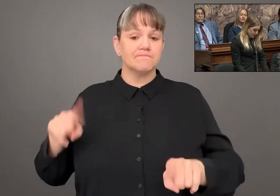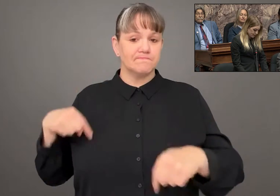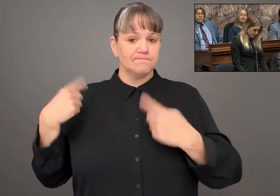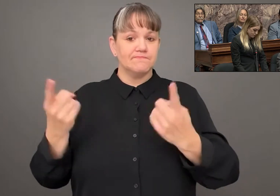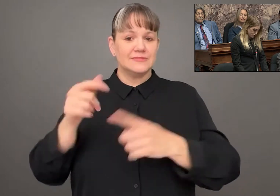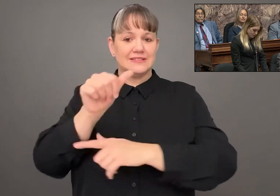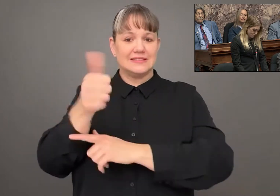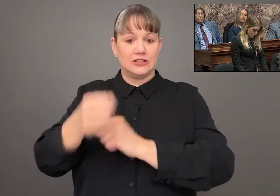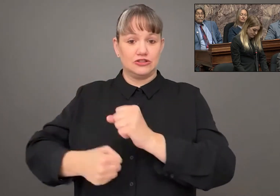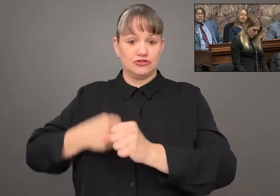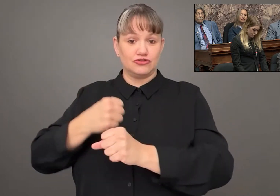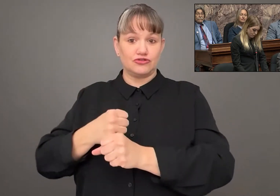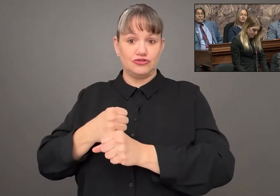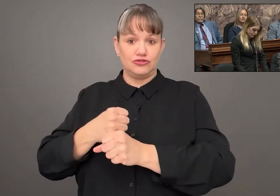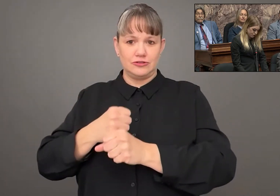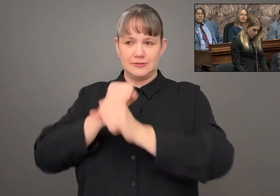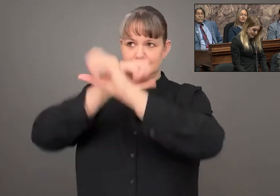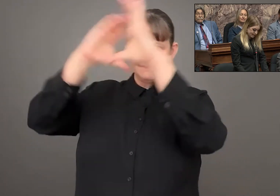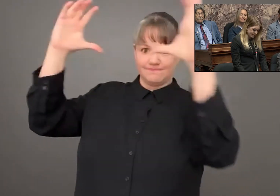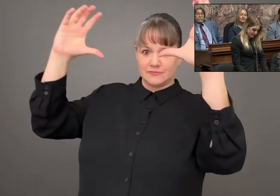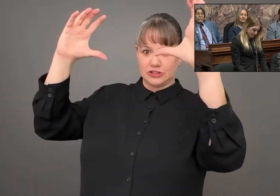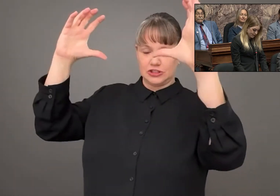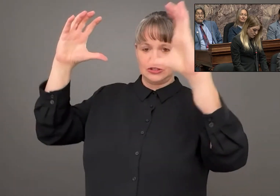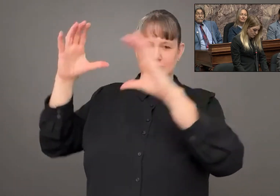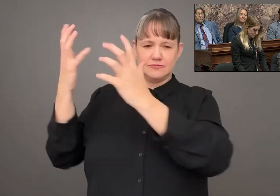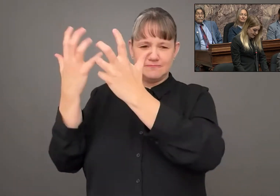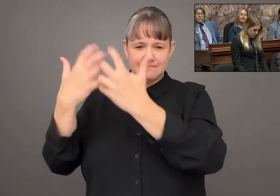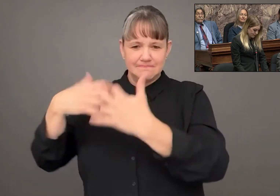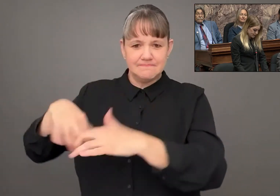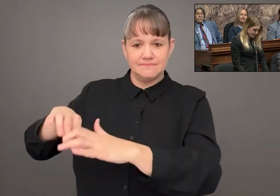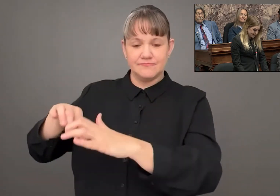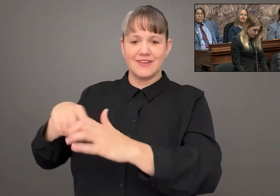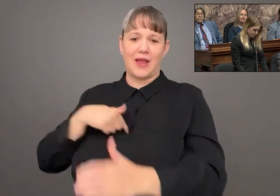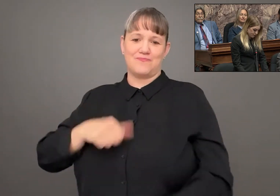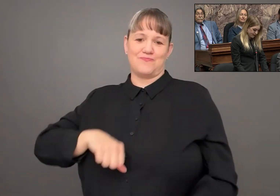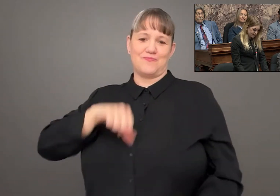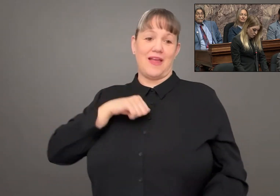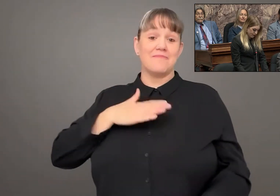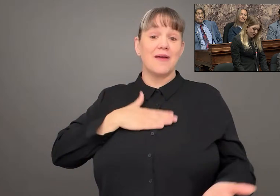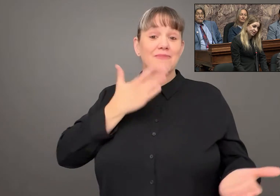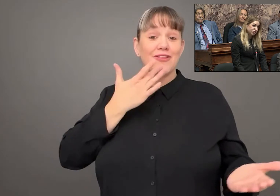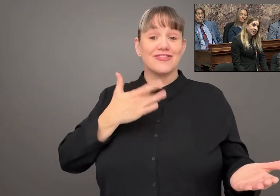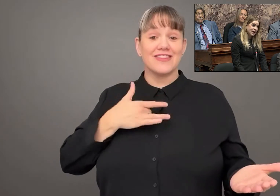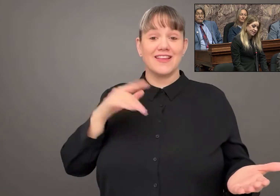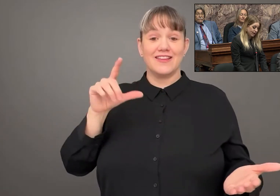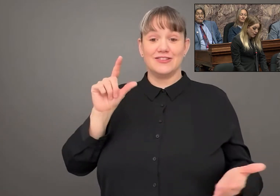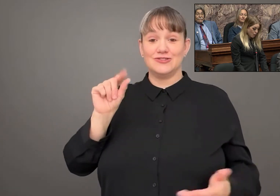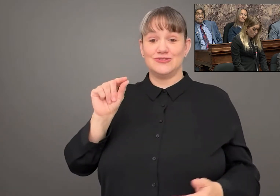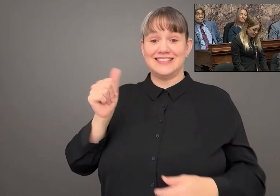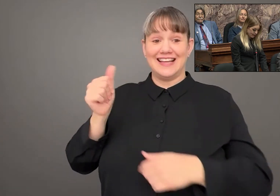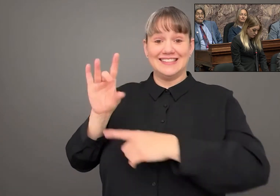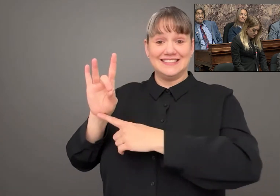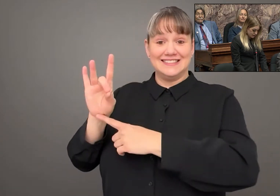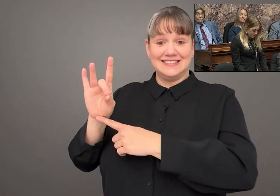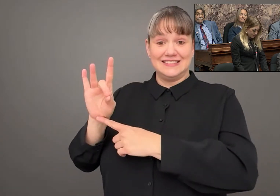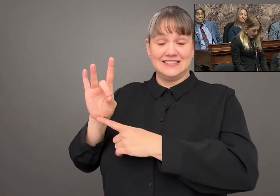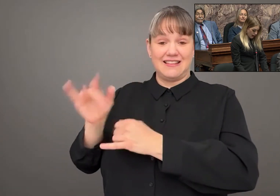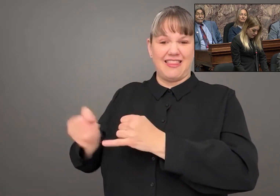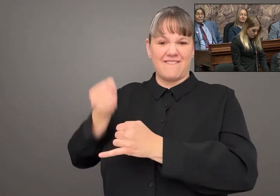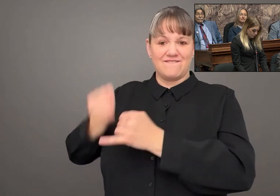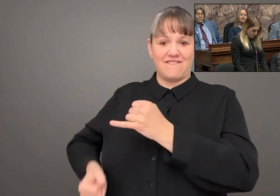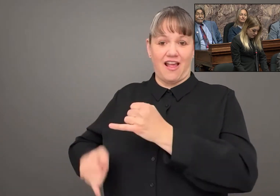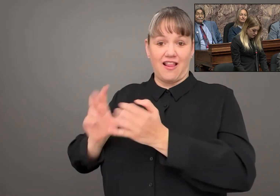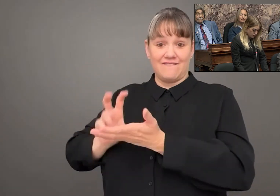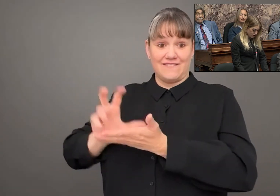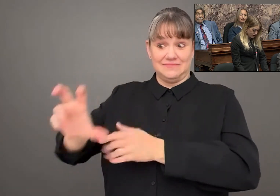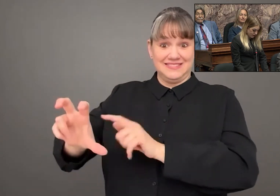moments of my life was on my birthday, October 1st, 2018, when the final investment decision for Phase 1 of LNG Canada was announced.